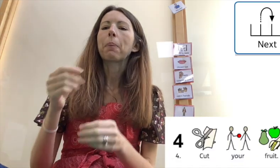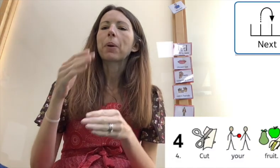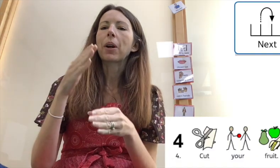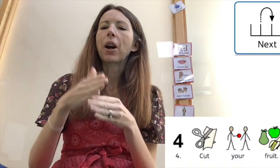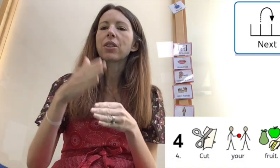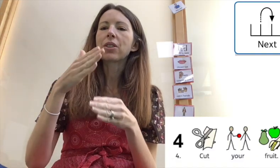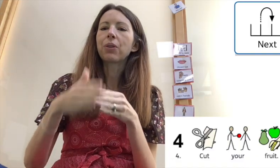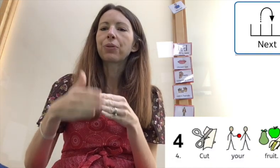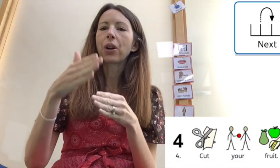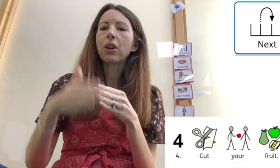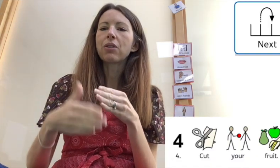Cut your fruit